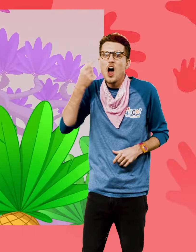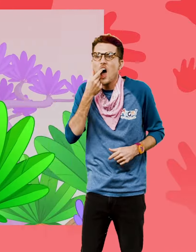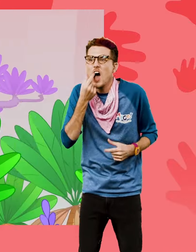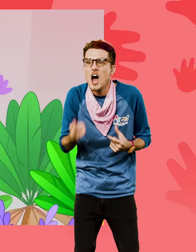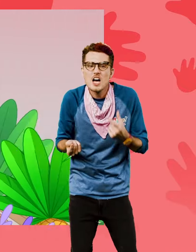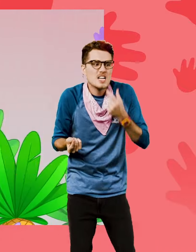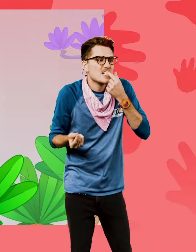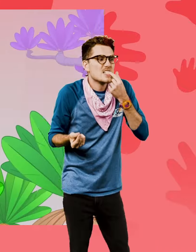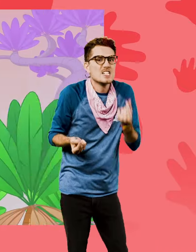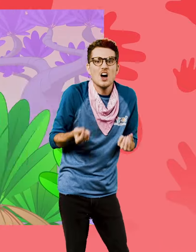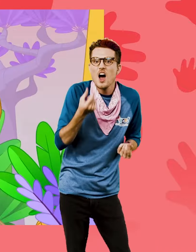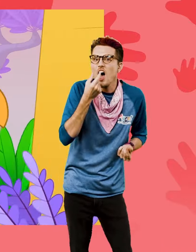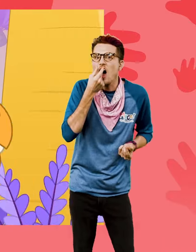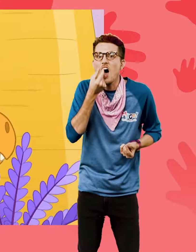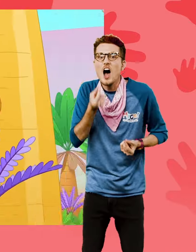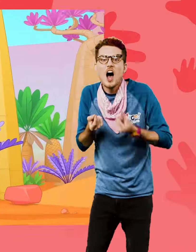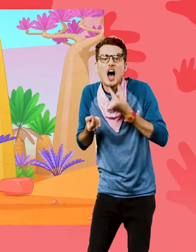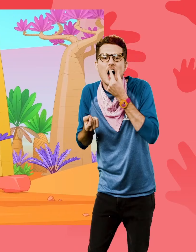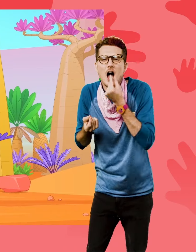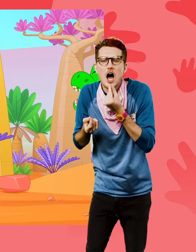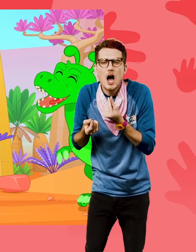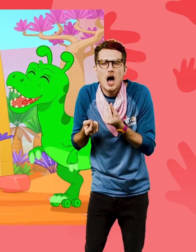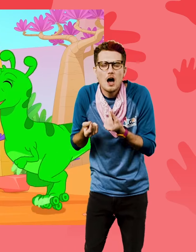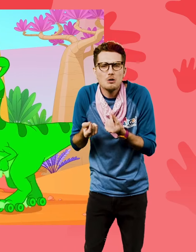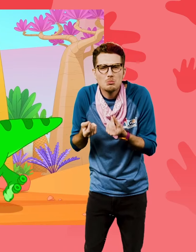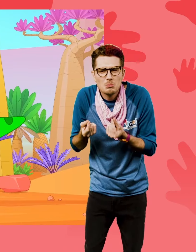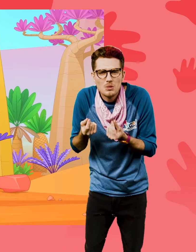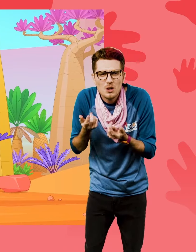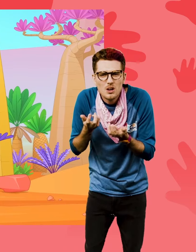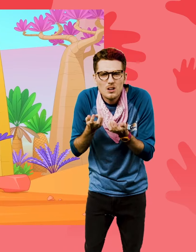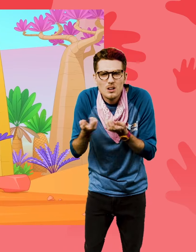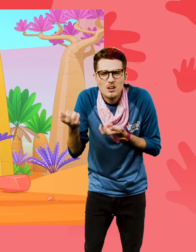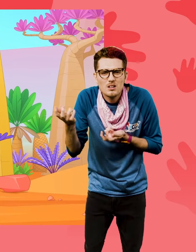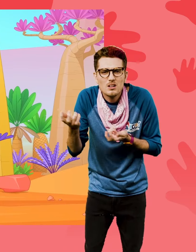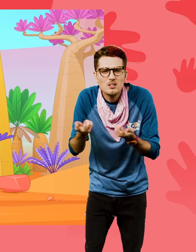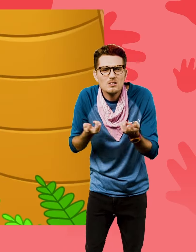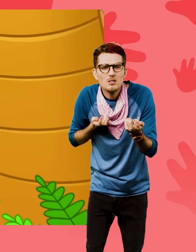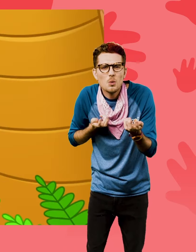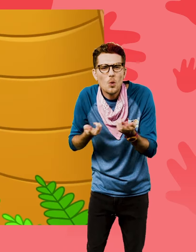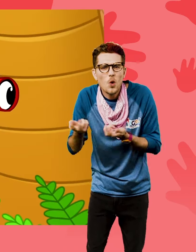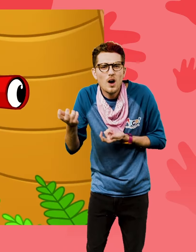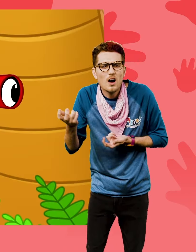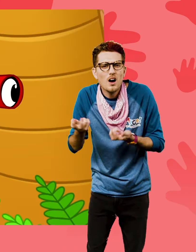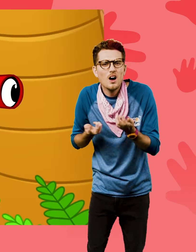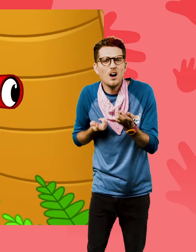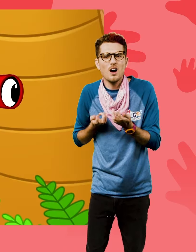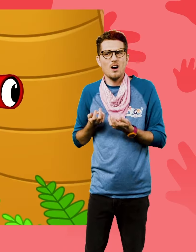has large teeth and roller skates.